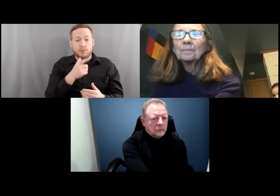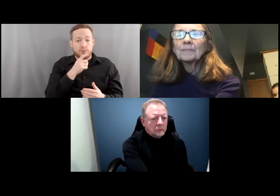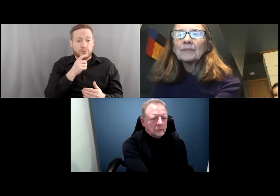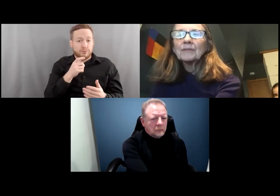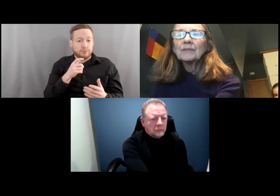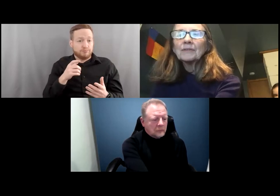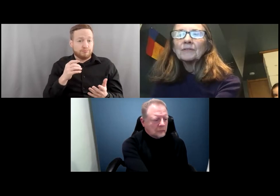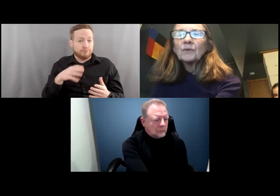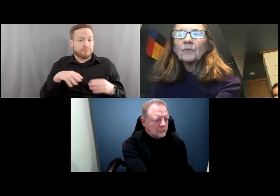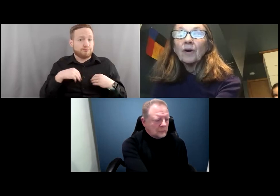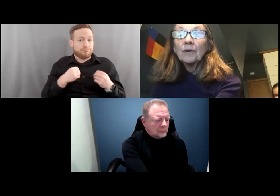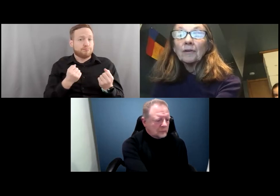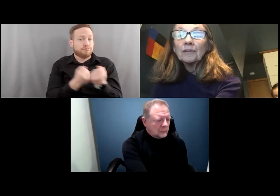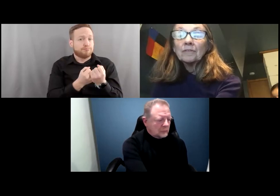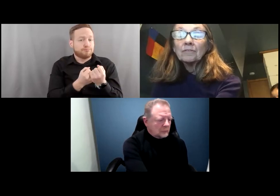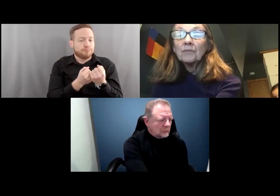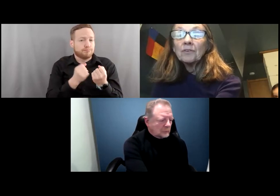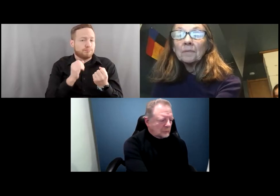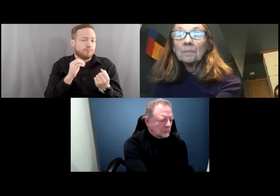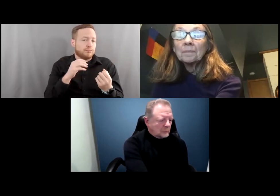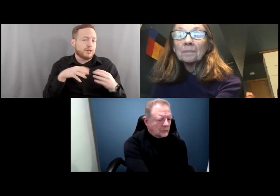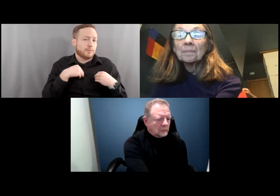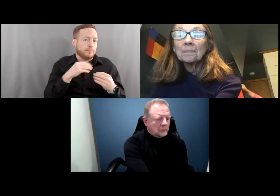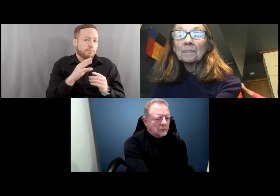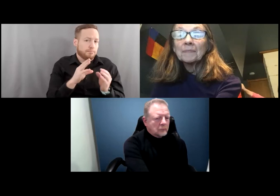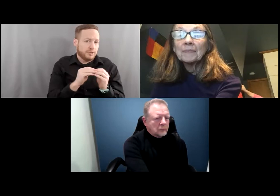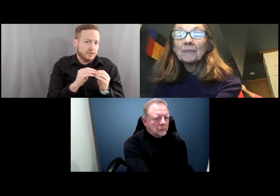Great. So all in favor